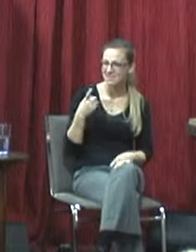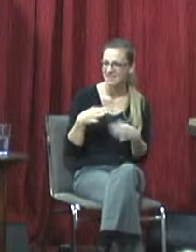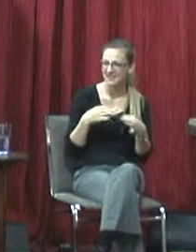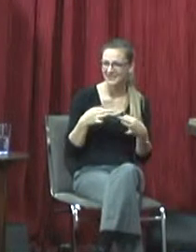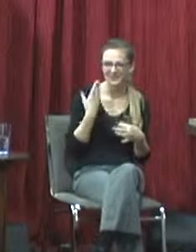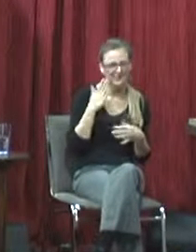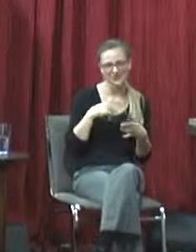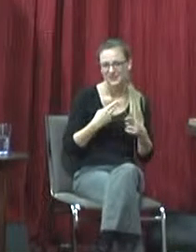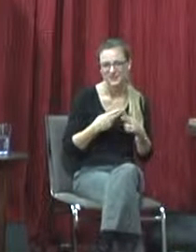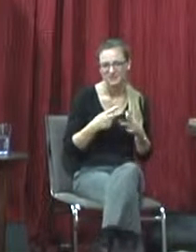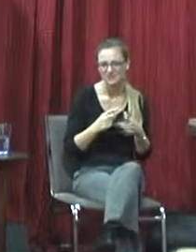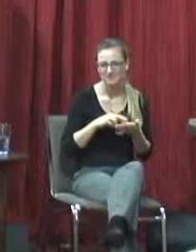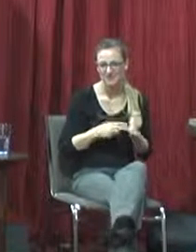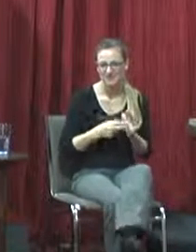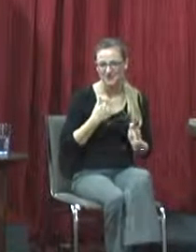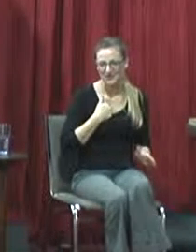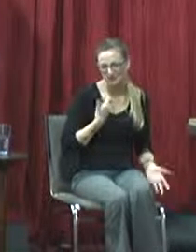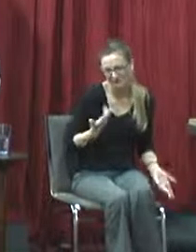So,